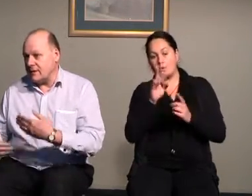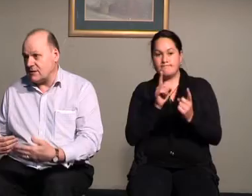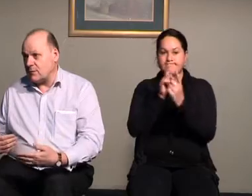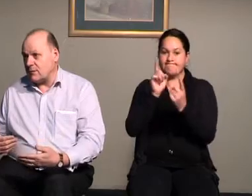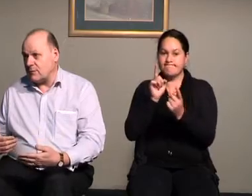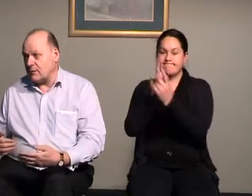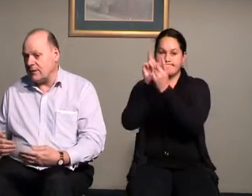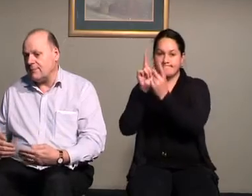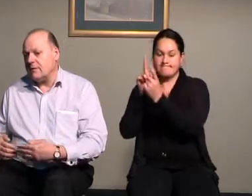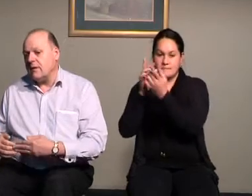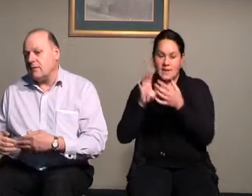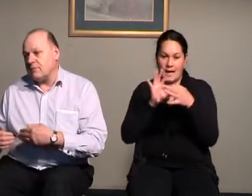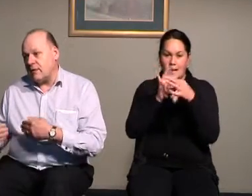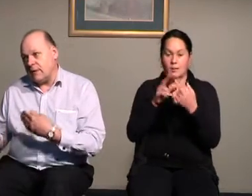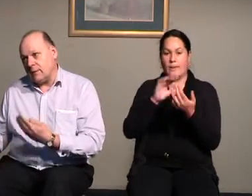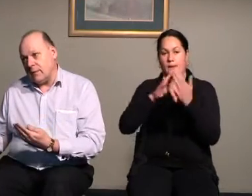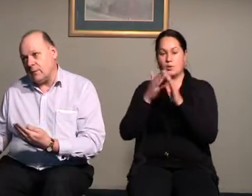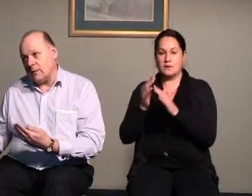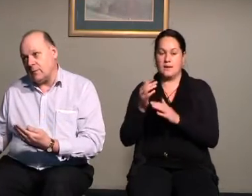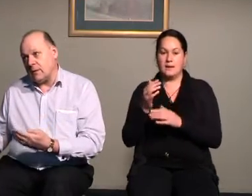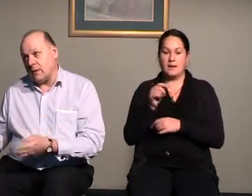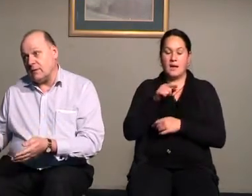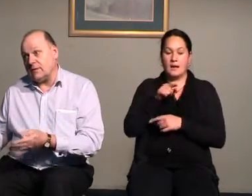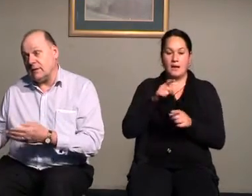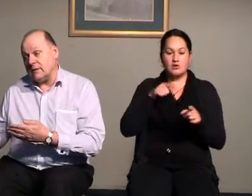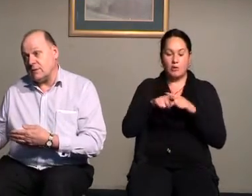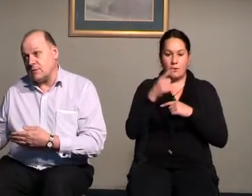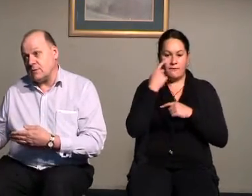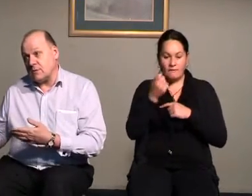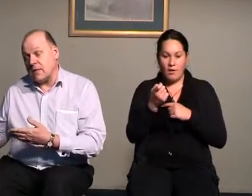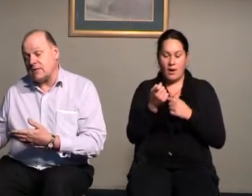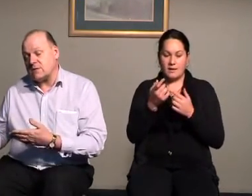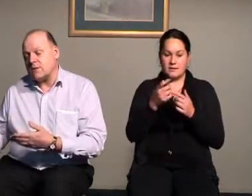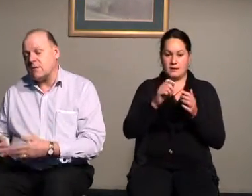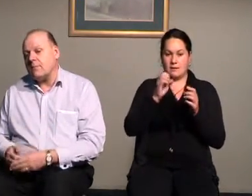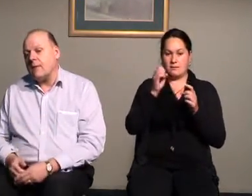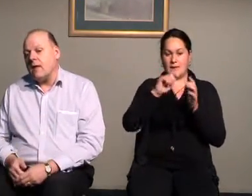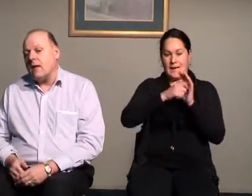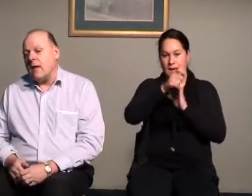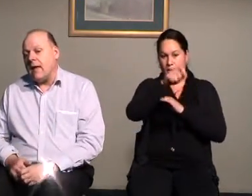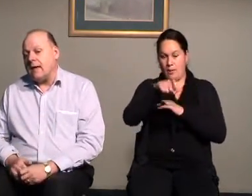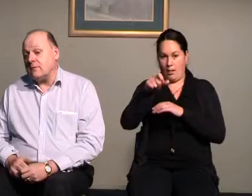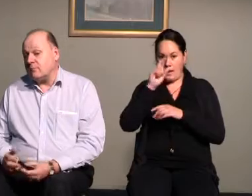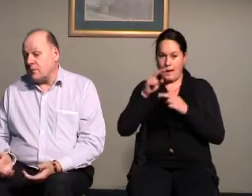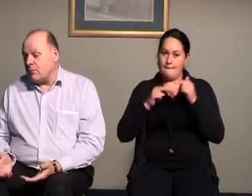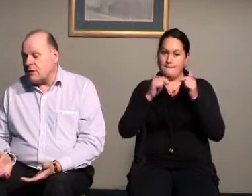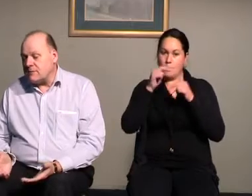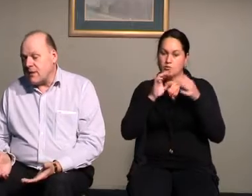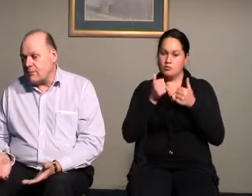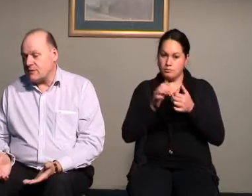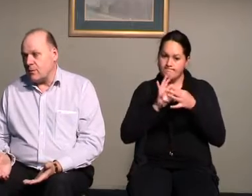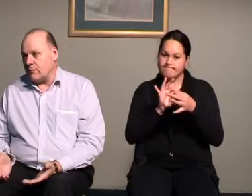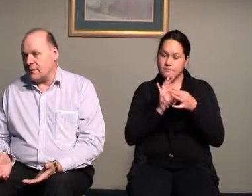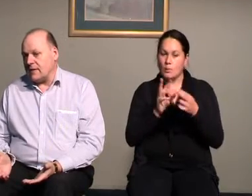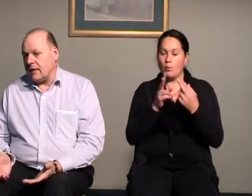time connecting with community, finding key people that I could build allegiance with or alliances with. And communities